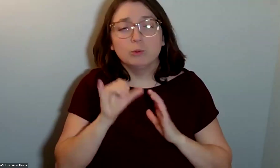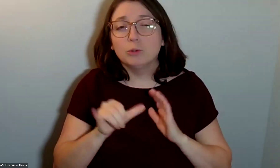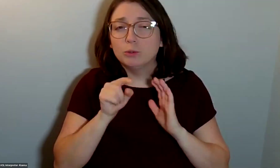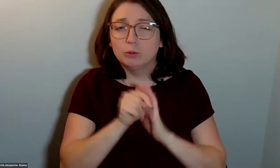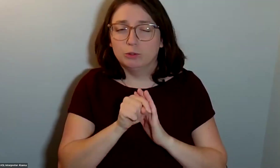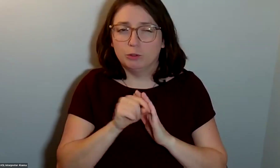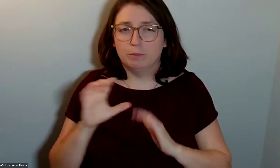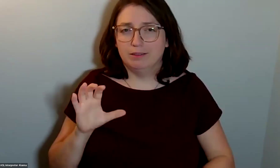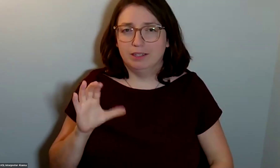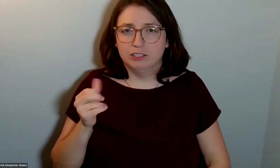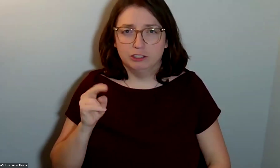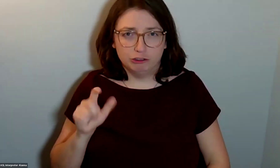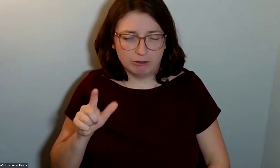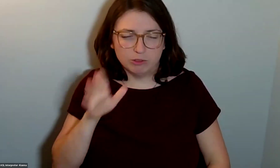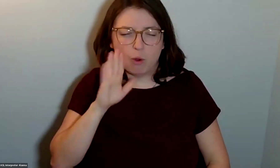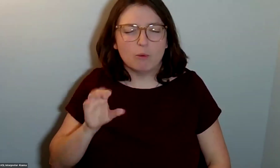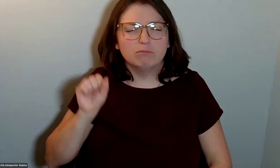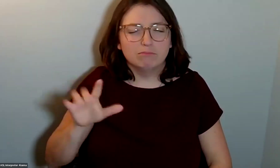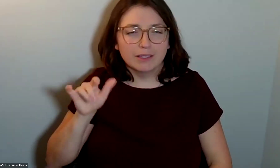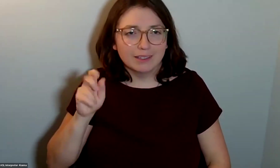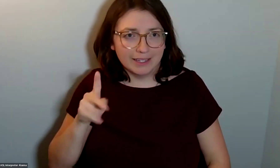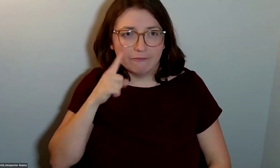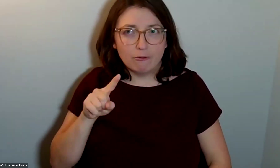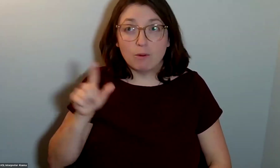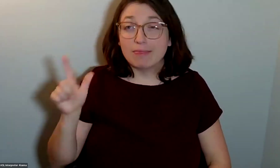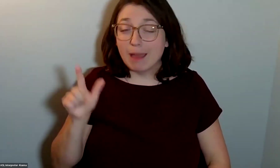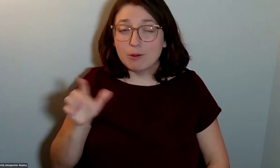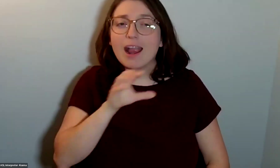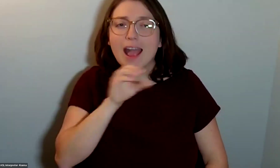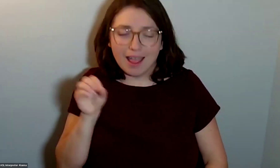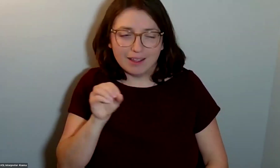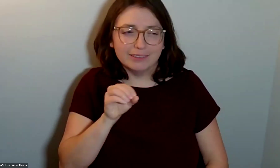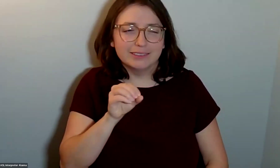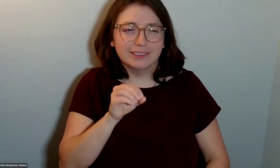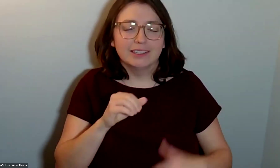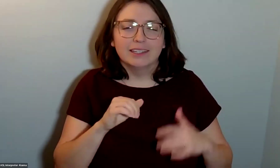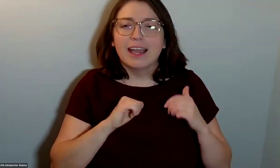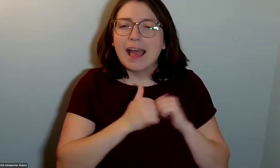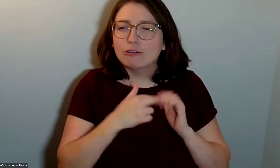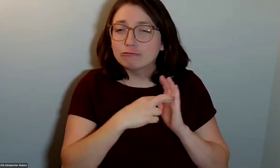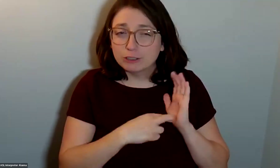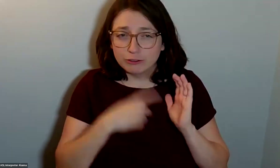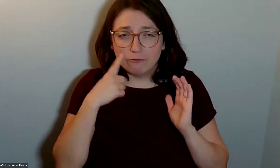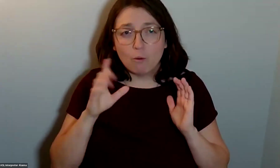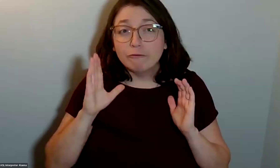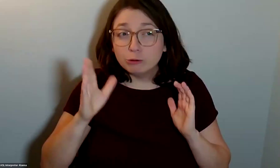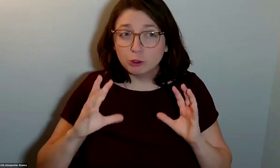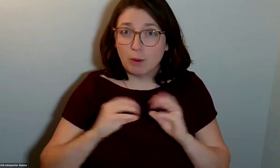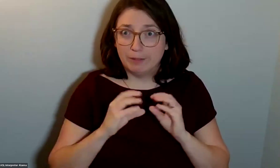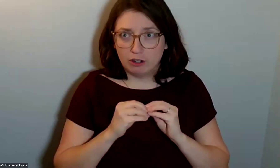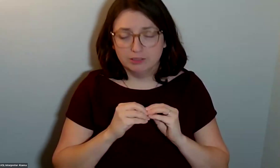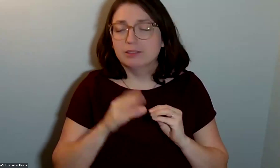those links into the chat for the webinar library and the link to register for future webinars into the chat as